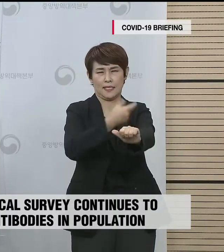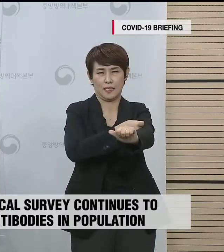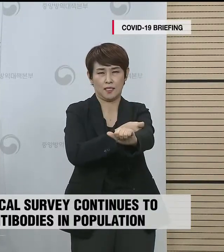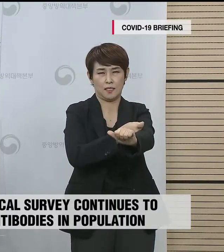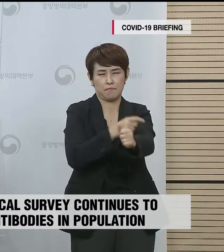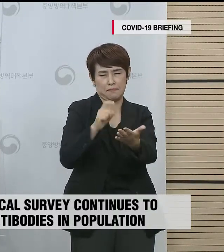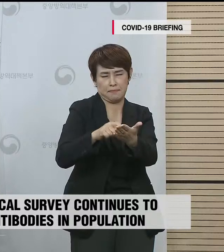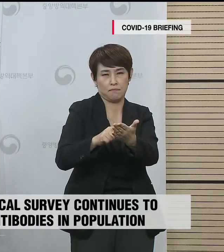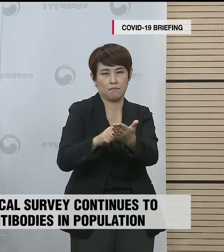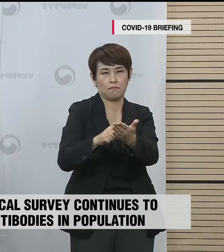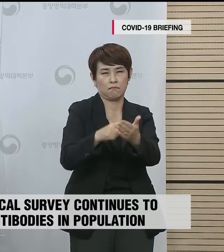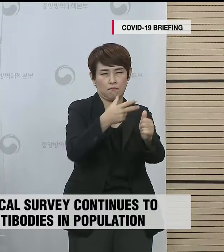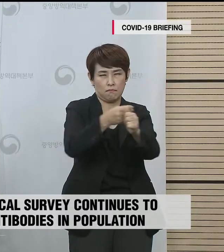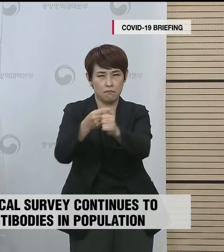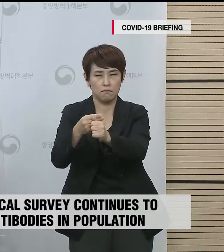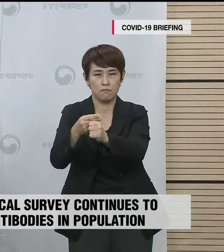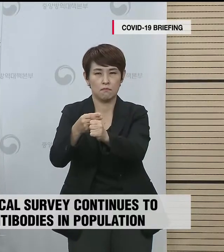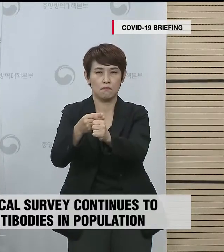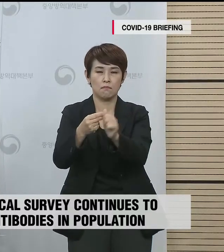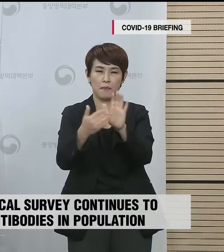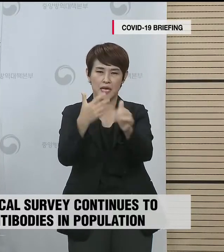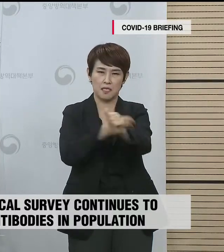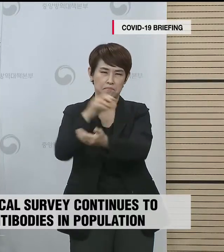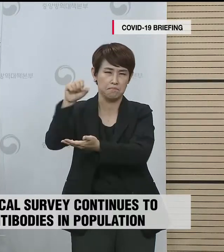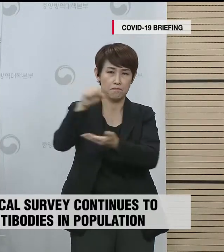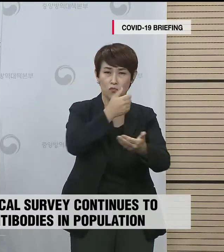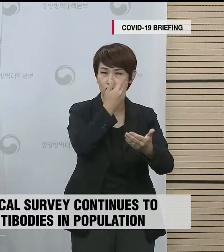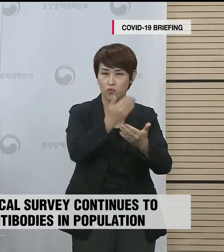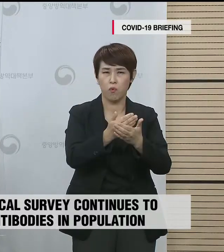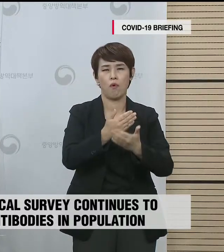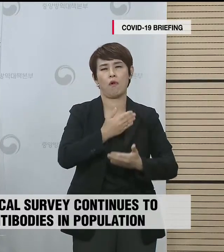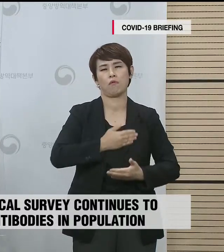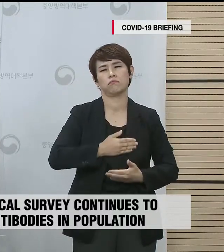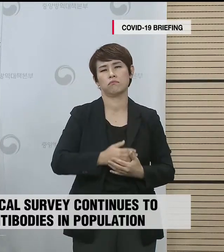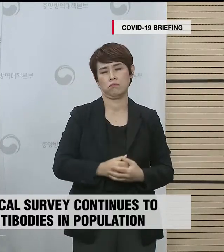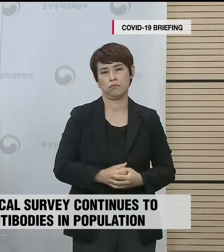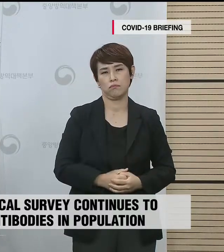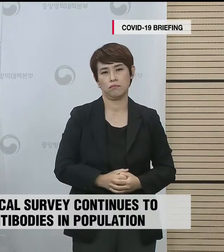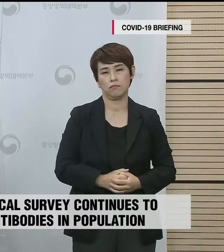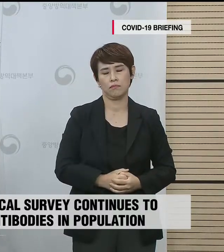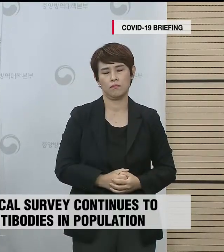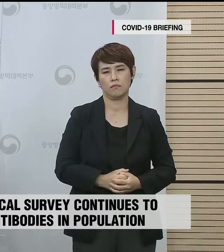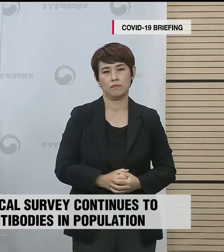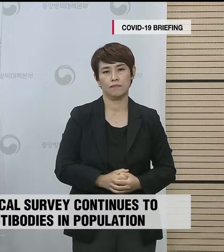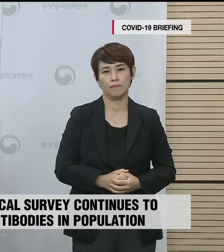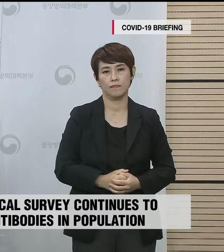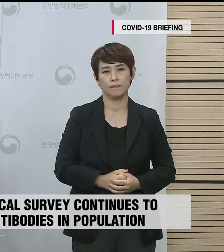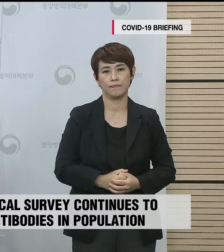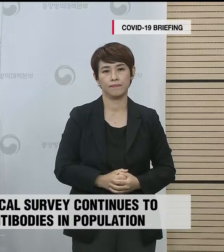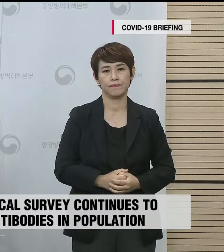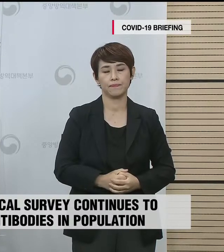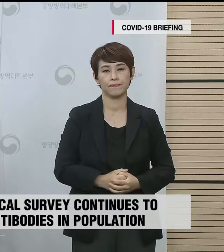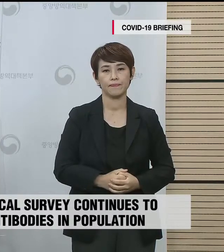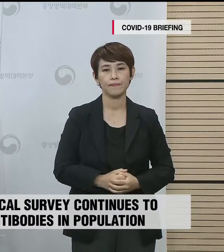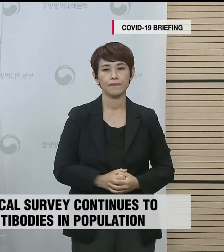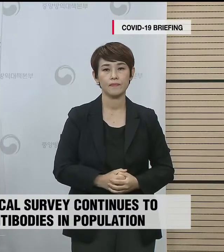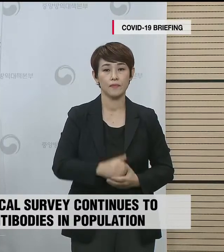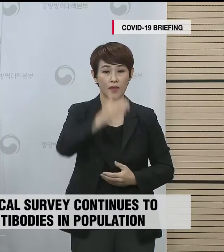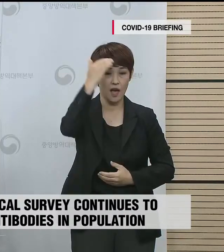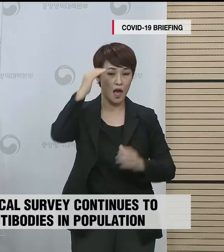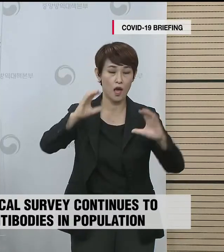are also having difficulties in responding with the medical capacity. And this also highlights the importance